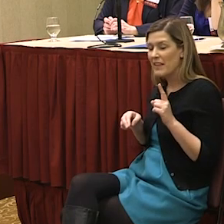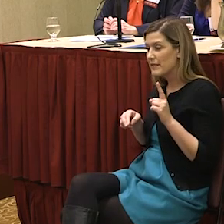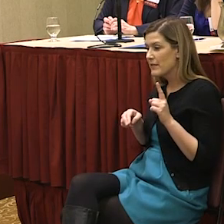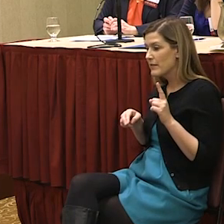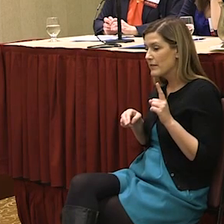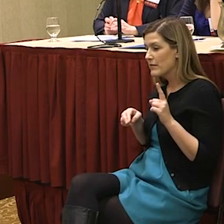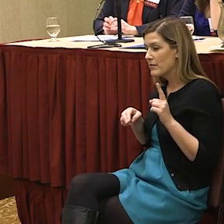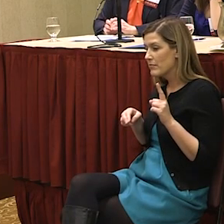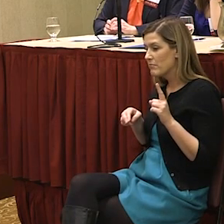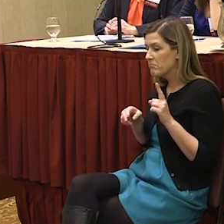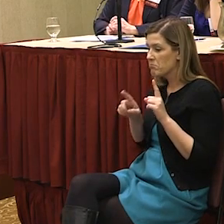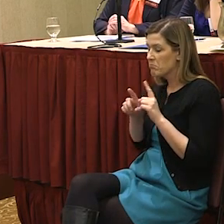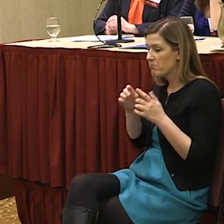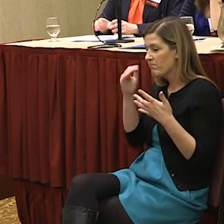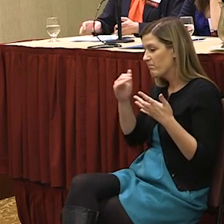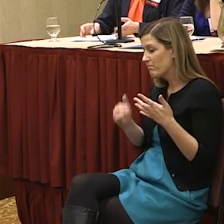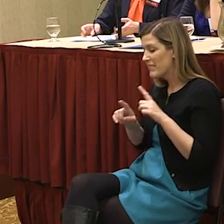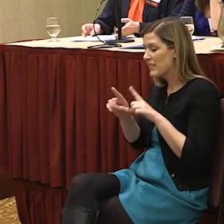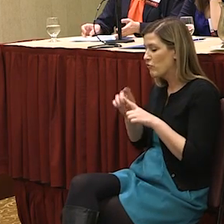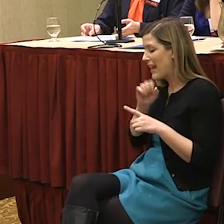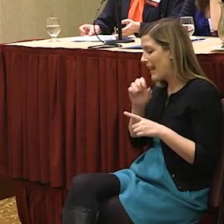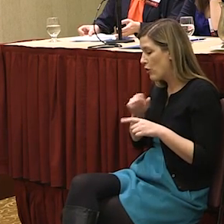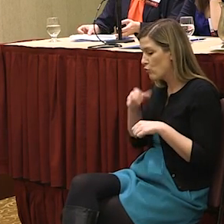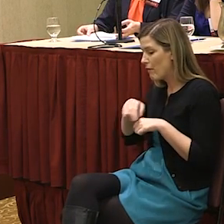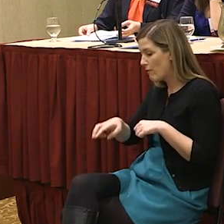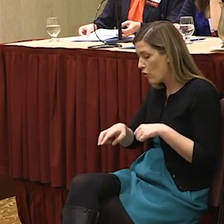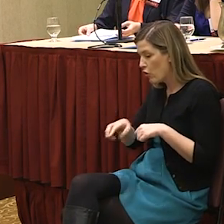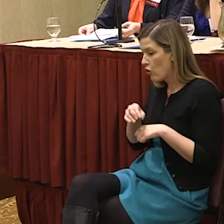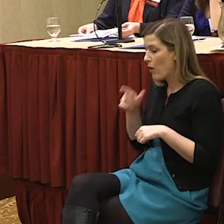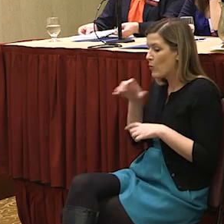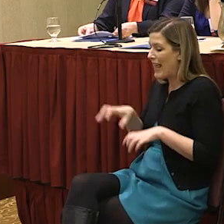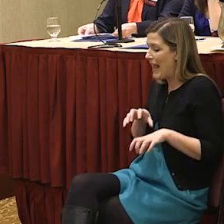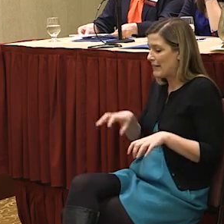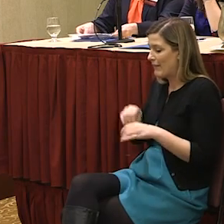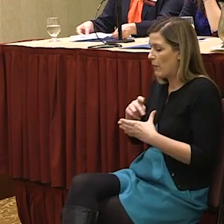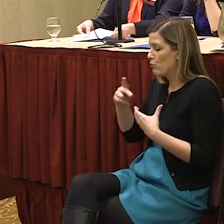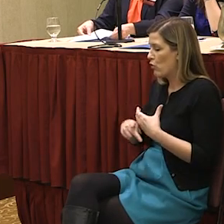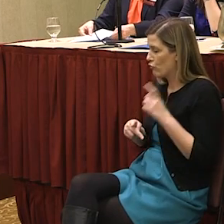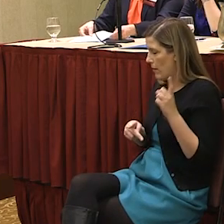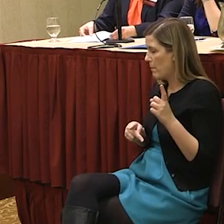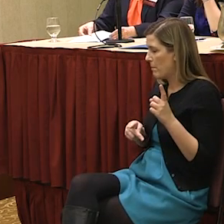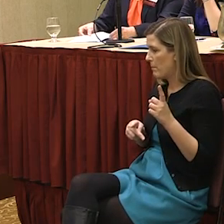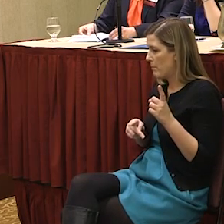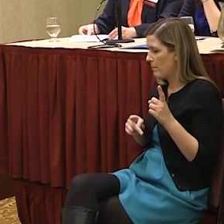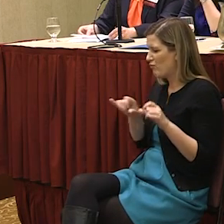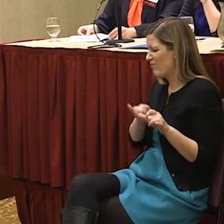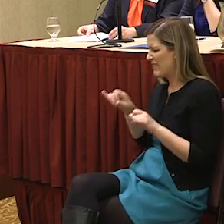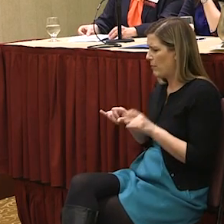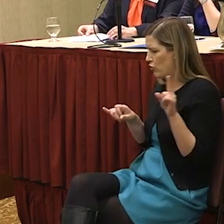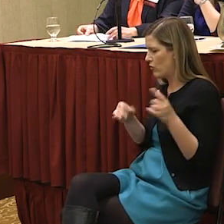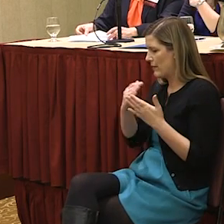of the ages of who's referred, and the actual active people in the program sort of is very, very similar to